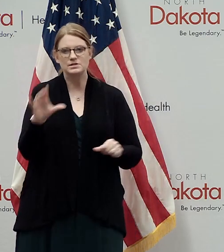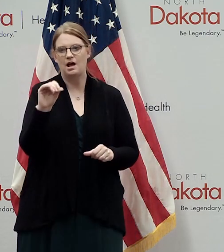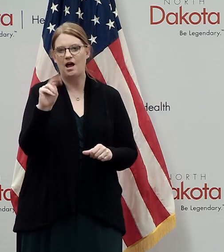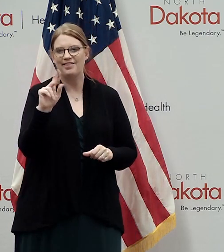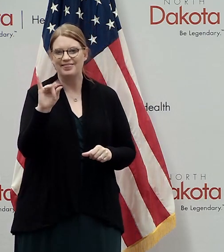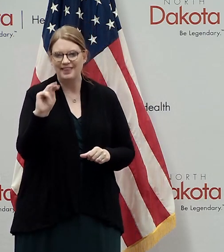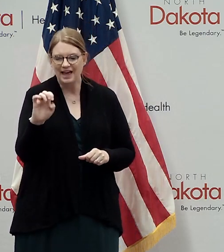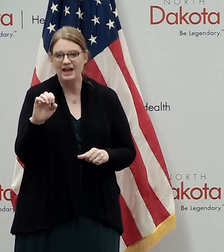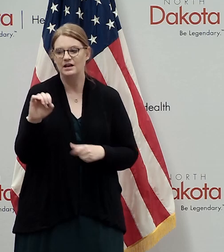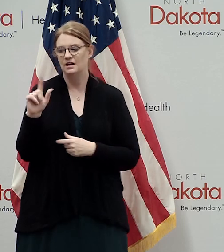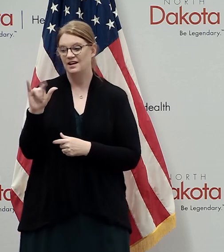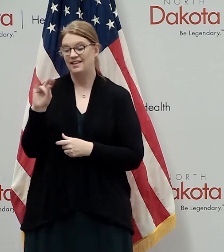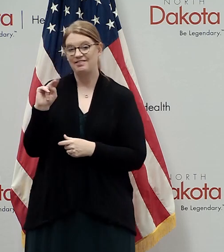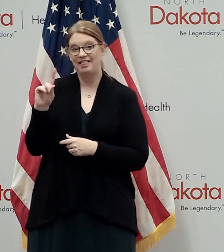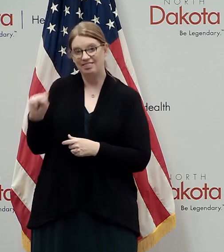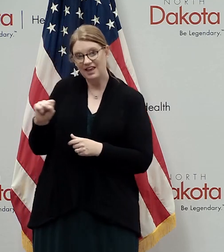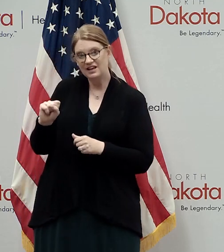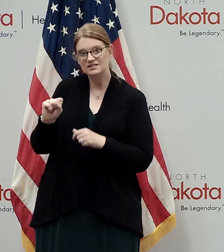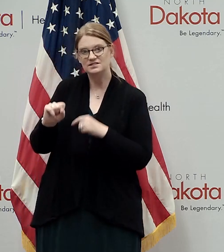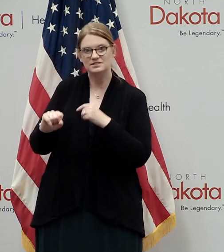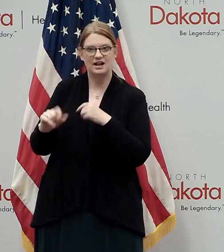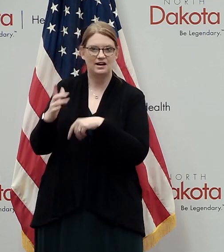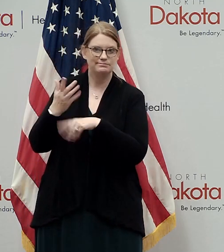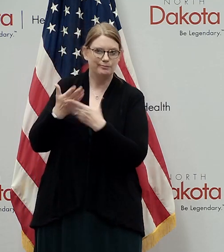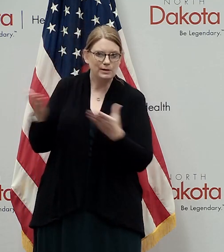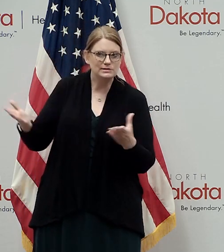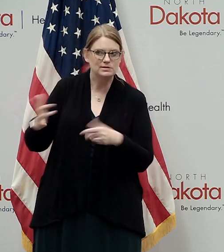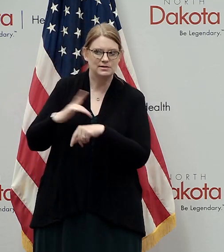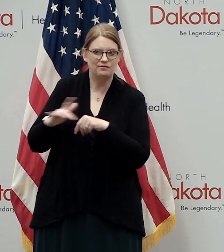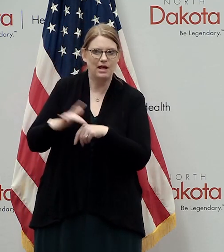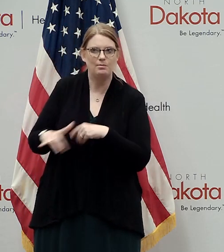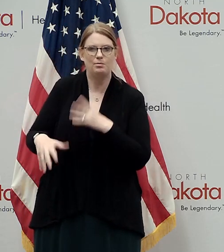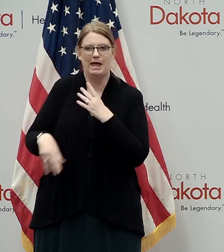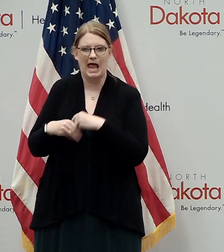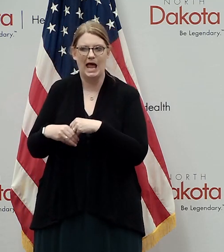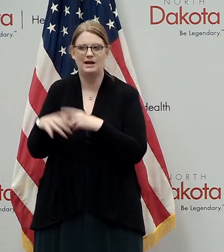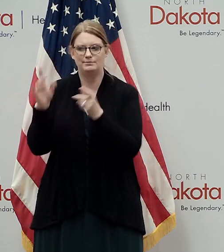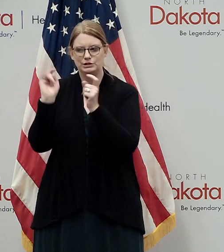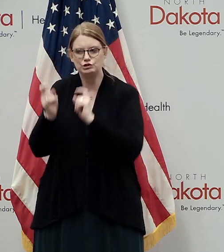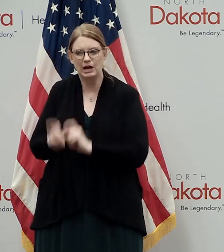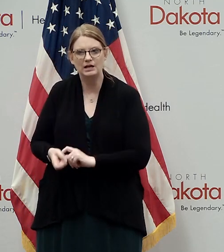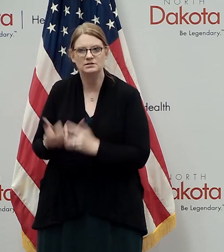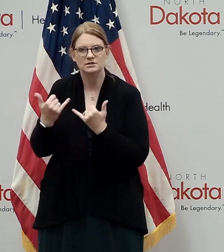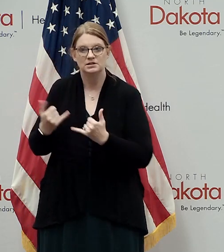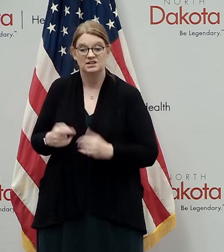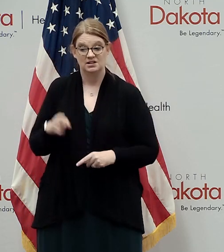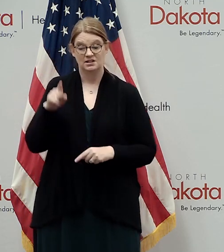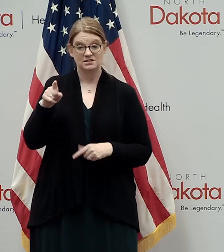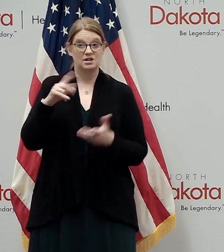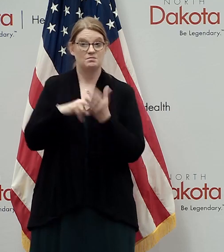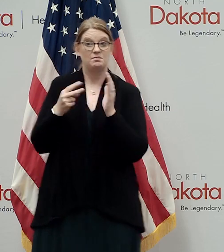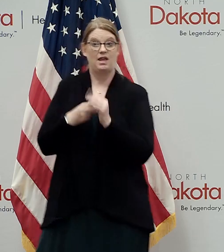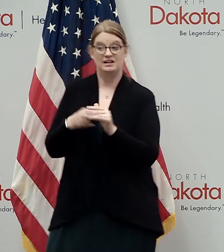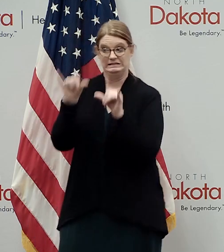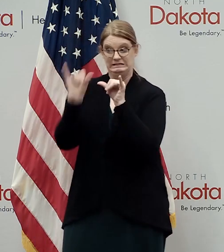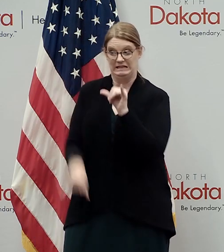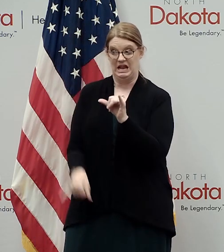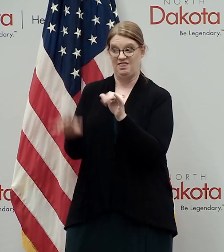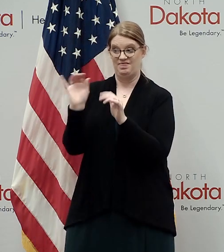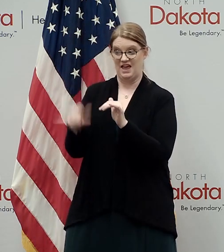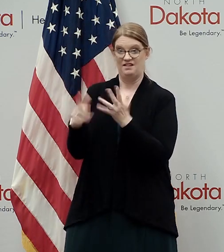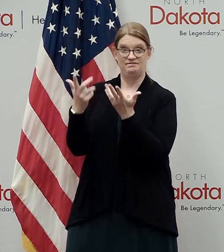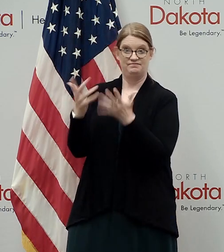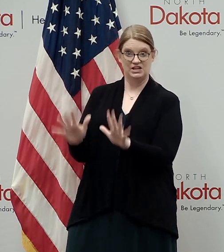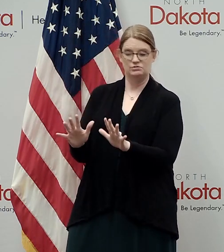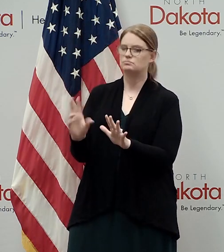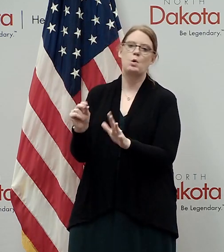will be updated as further research data and resources become available. So this will be a very living set of guidance. Our commitment to